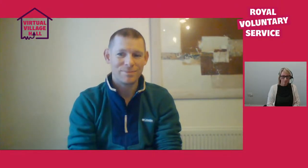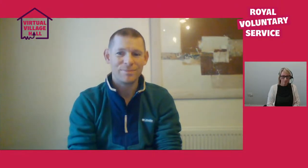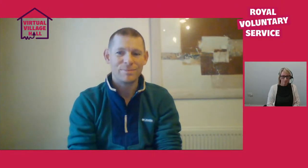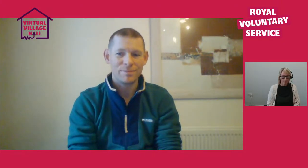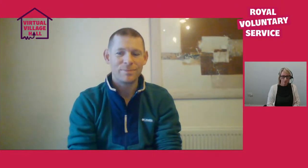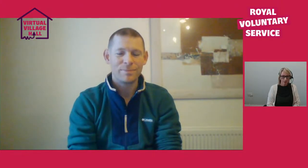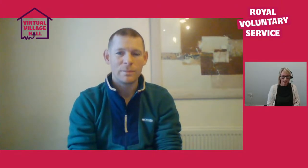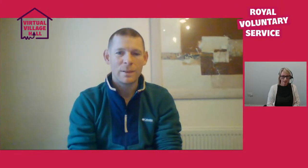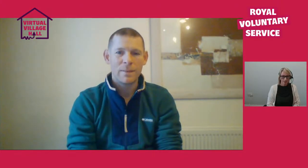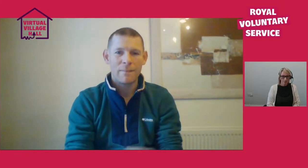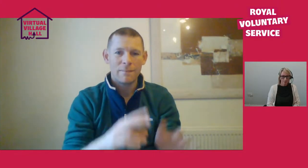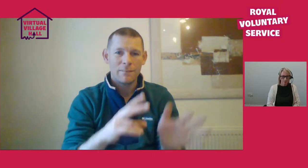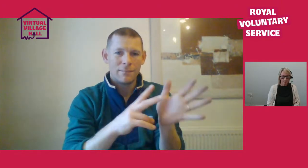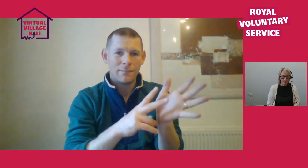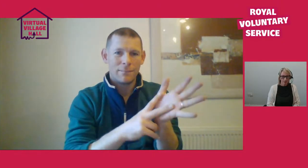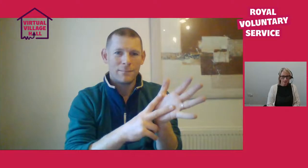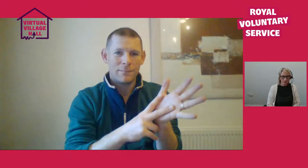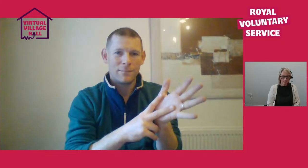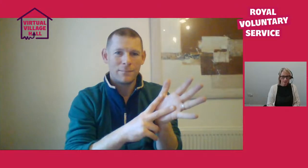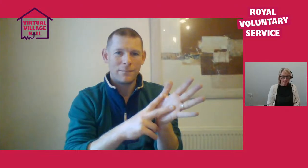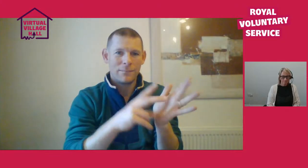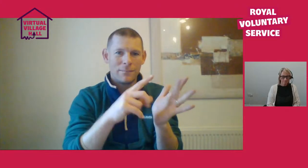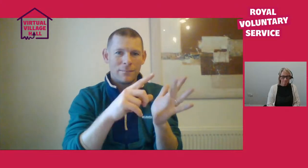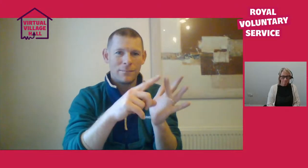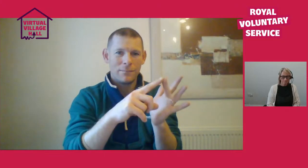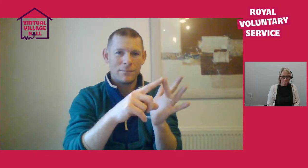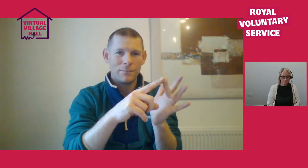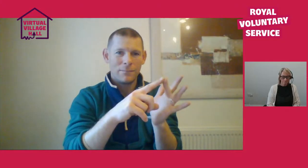Okay, number 4 again, a type of building.